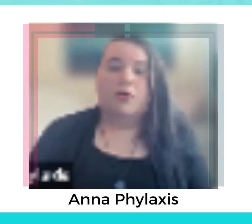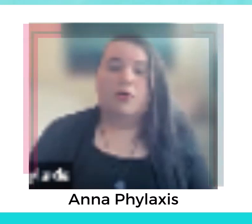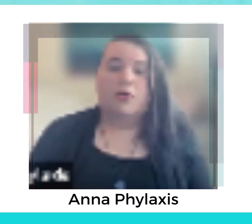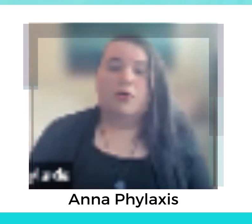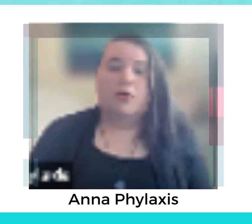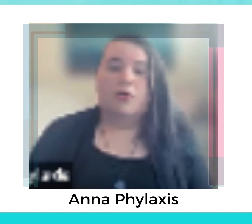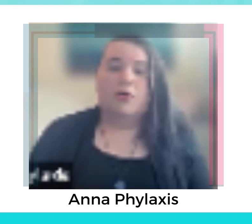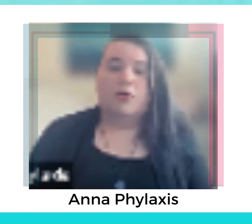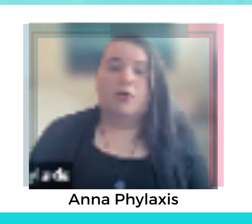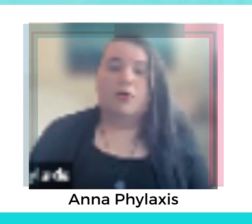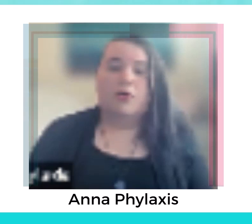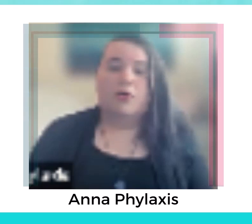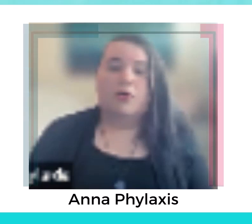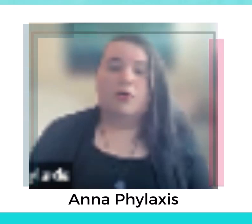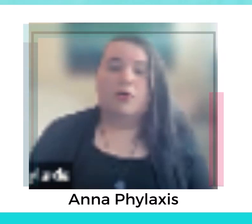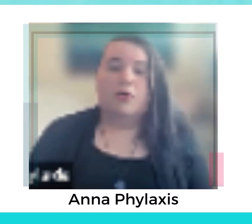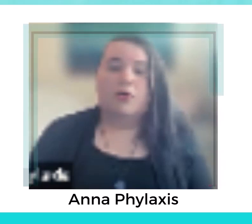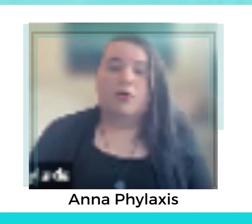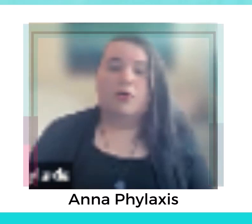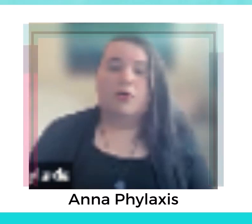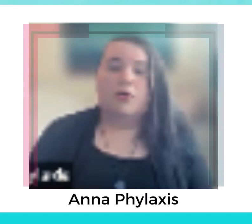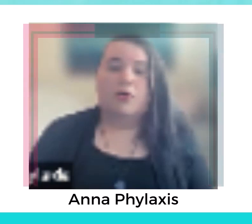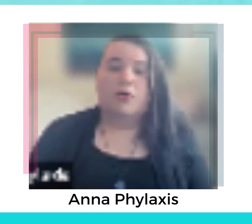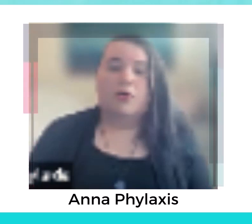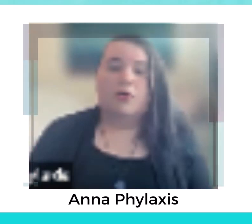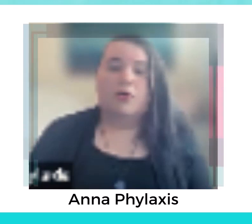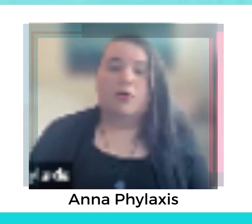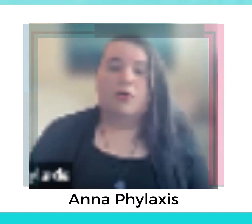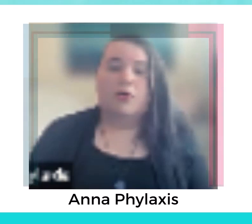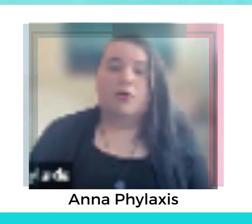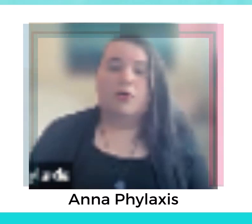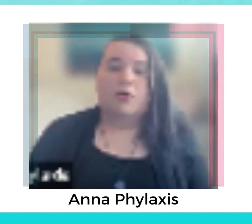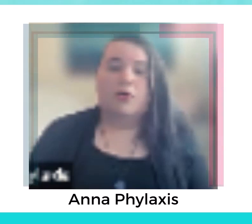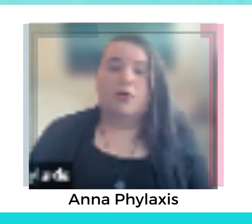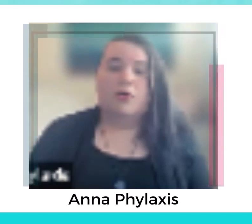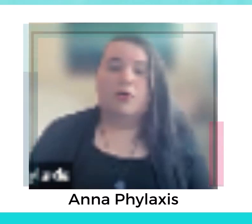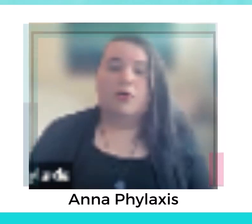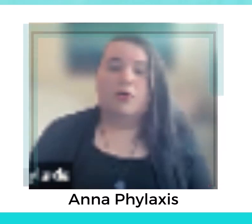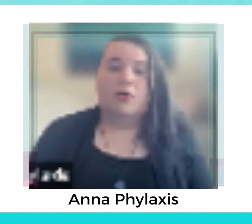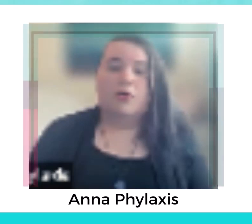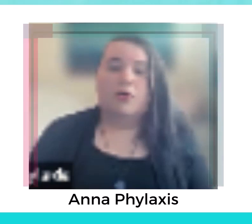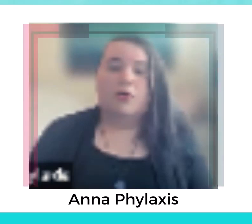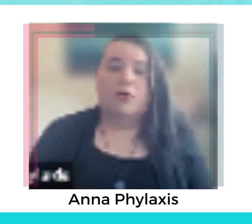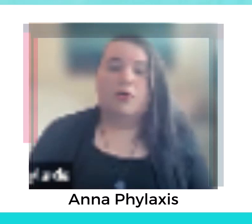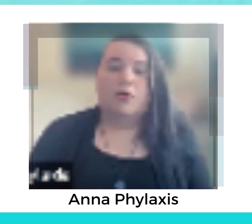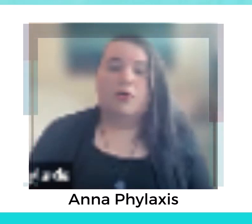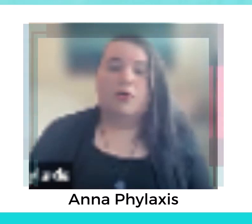of understand this in its full context. Next slide.